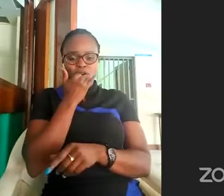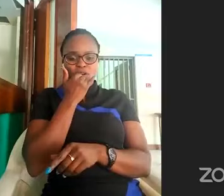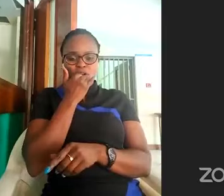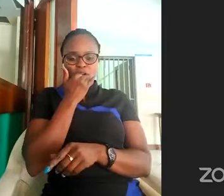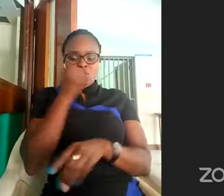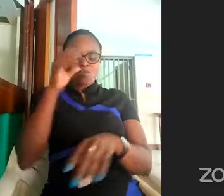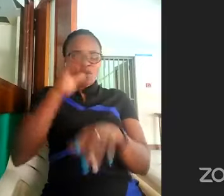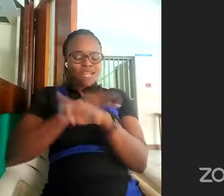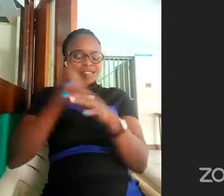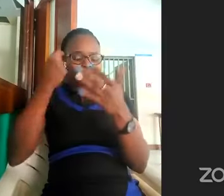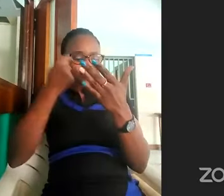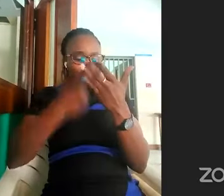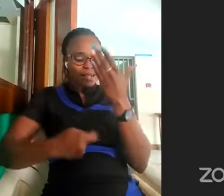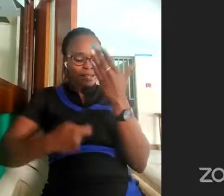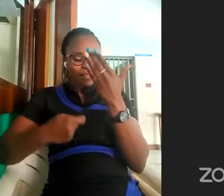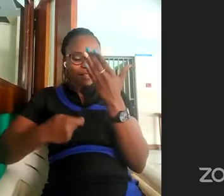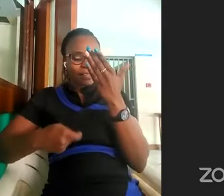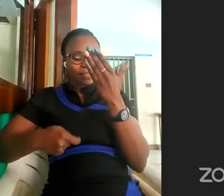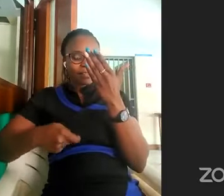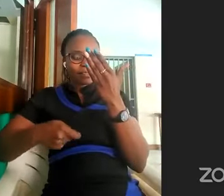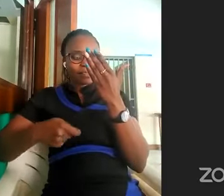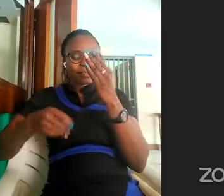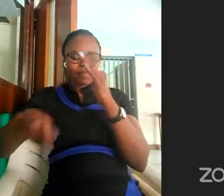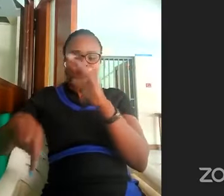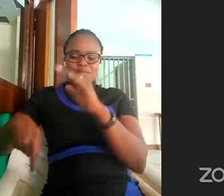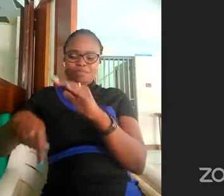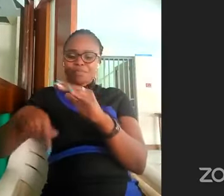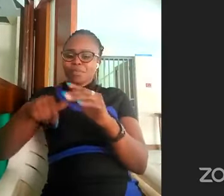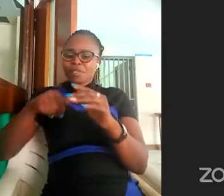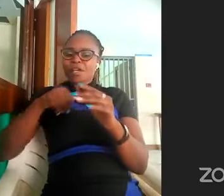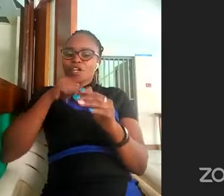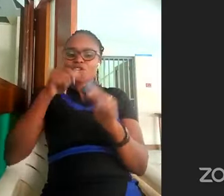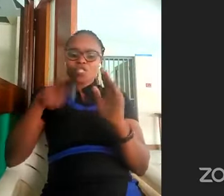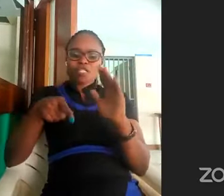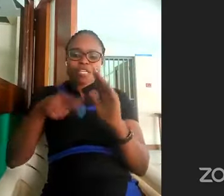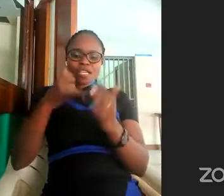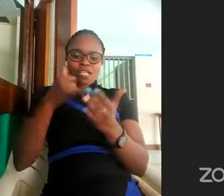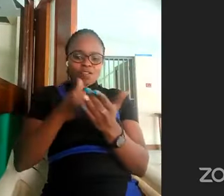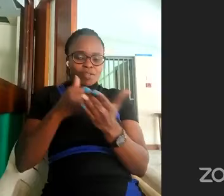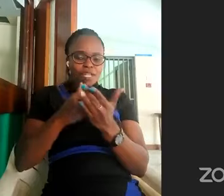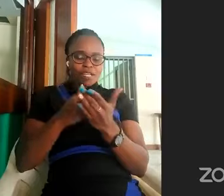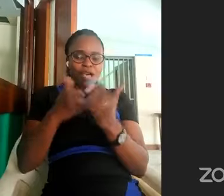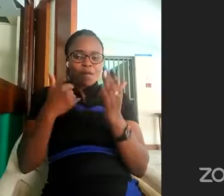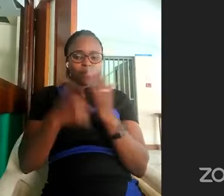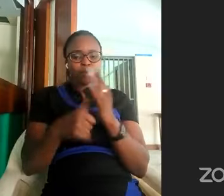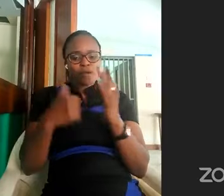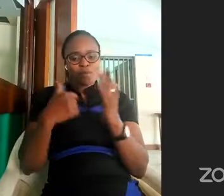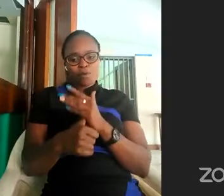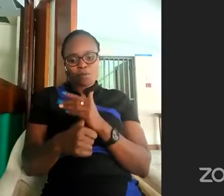because hawaelekezwi vizuri vile wanaweza fanya hizi vitu. Ni hayo tu na nashukuru.